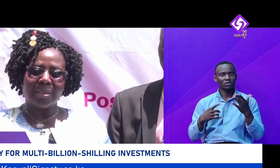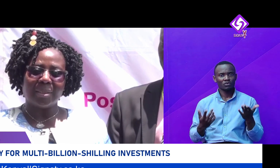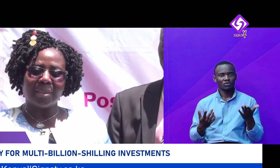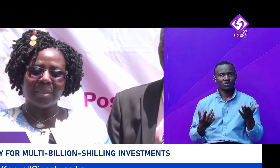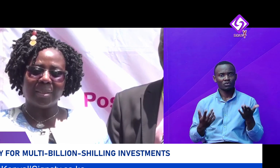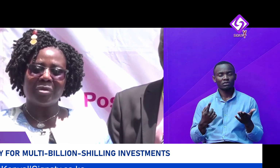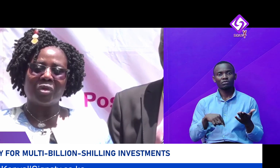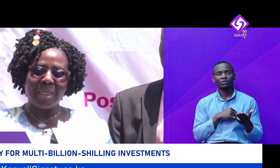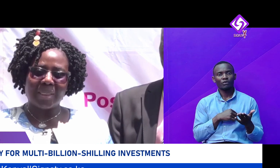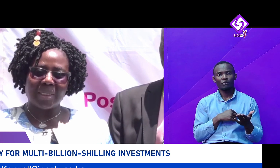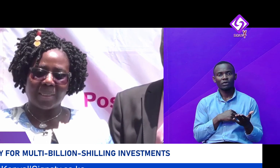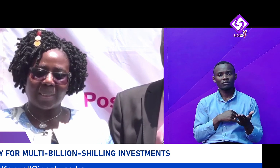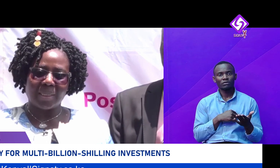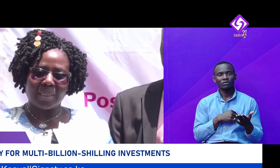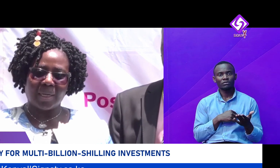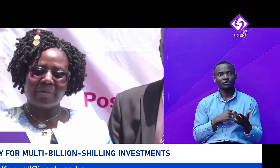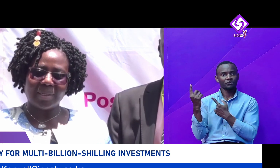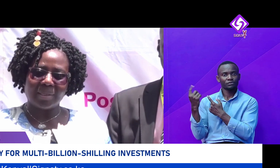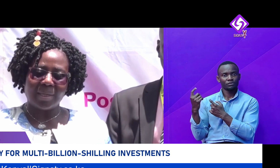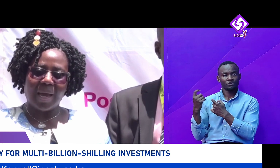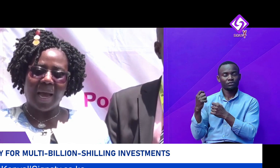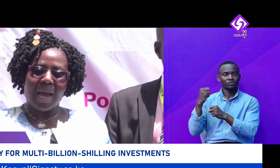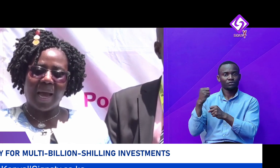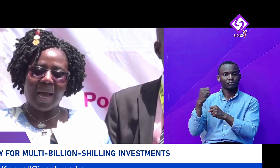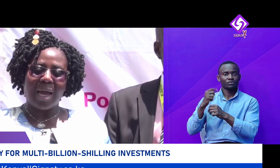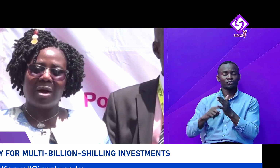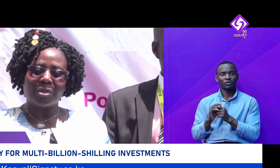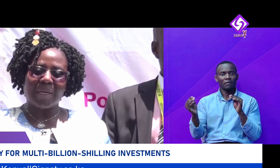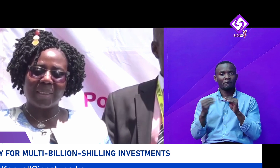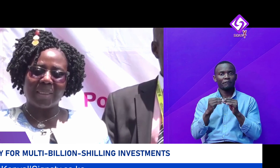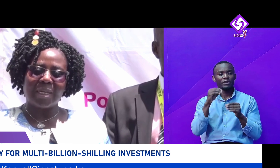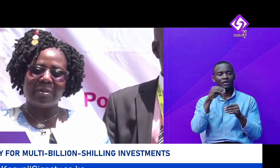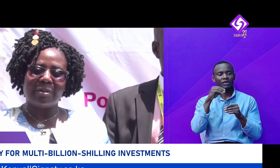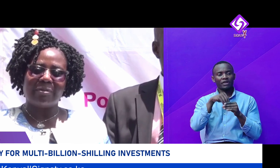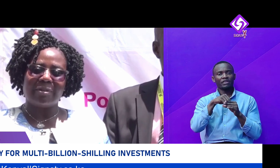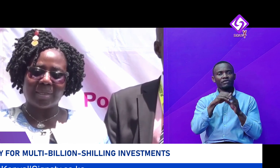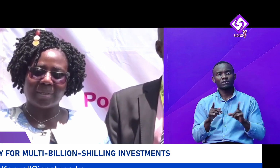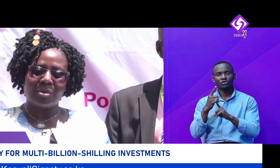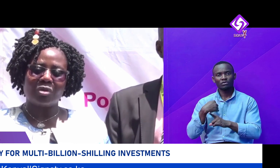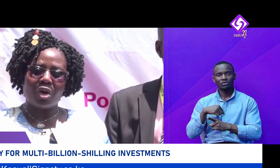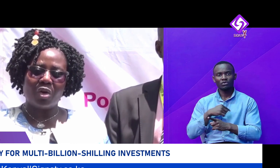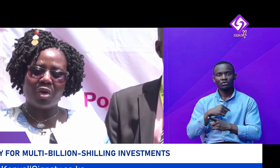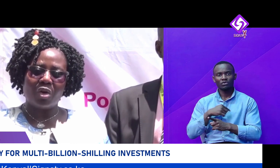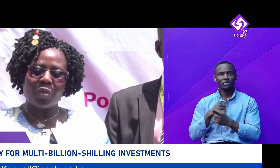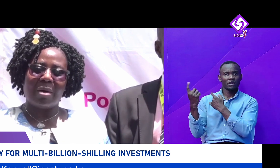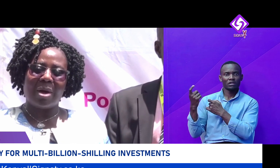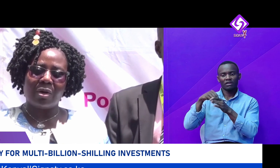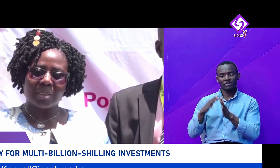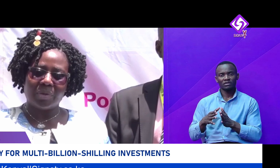expecting to meet the investors, and we are also expecting investors to talk with our